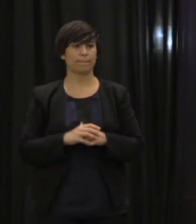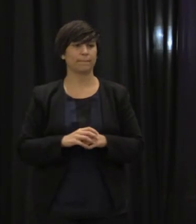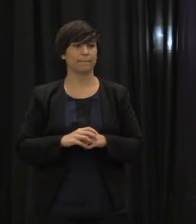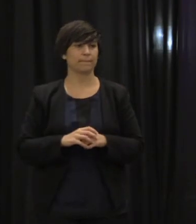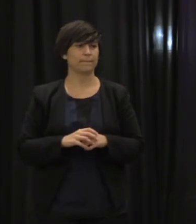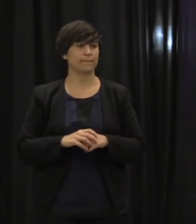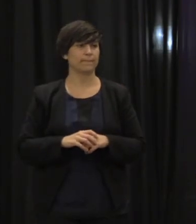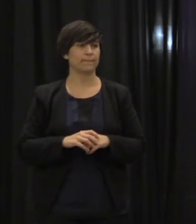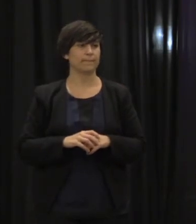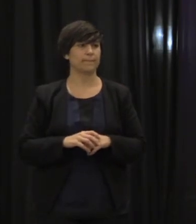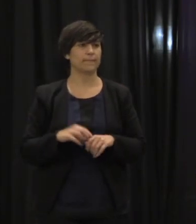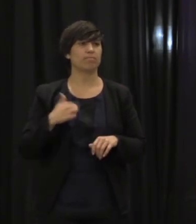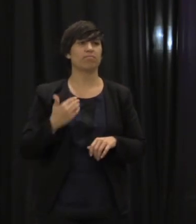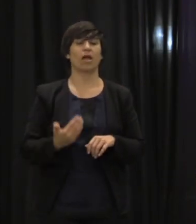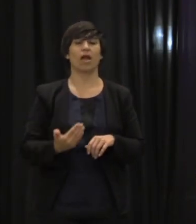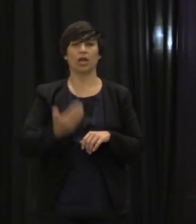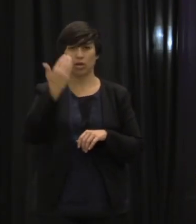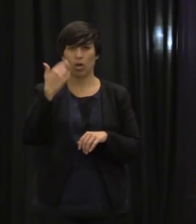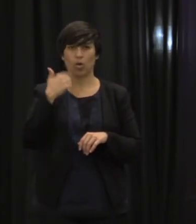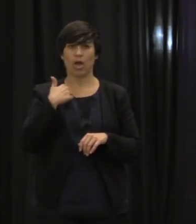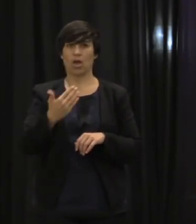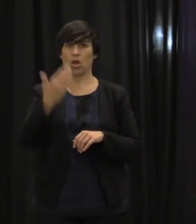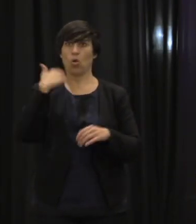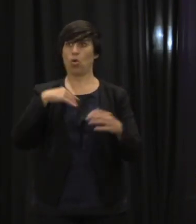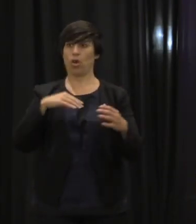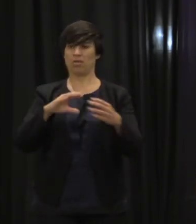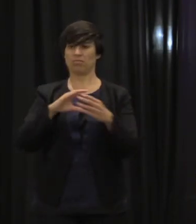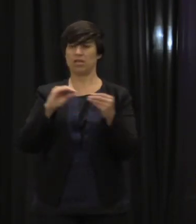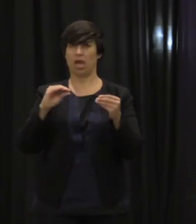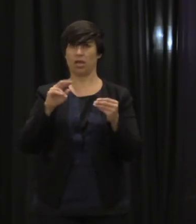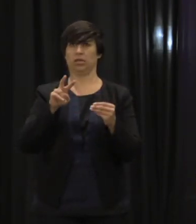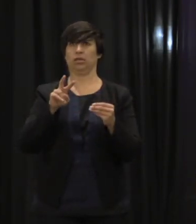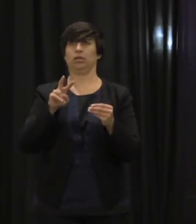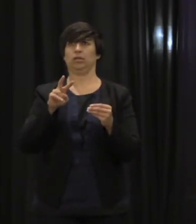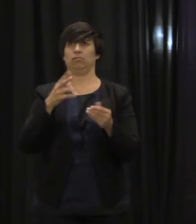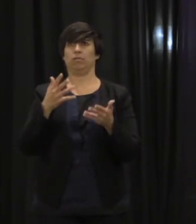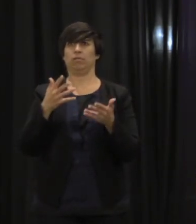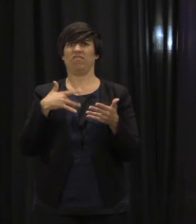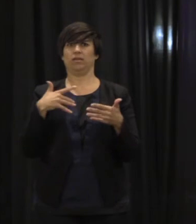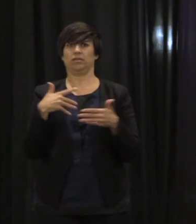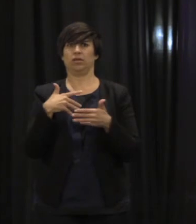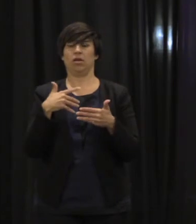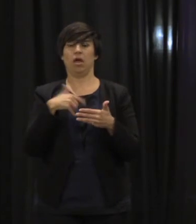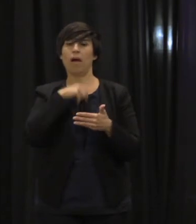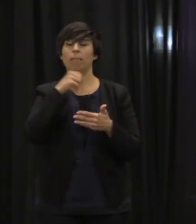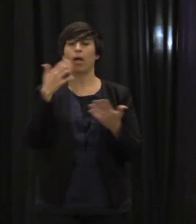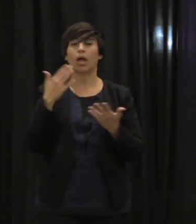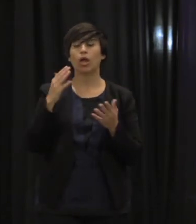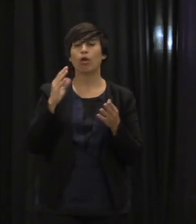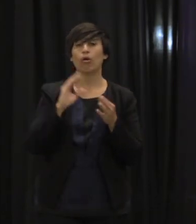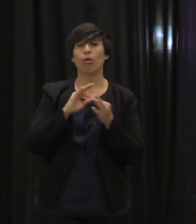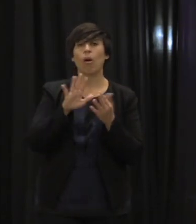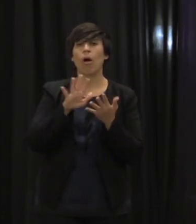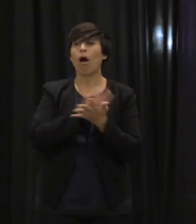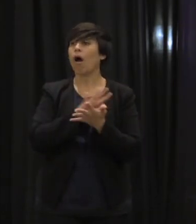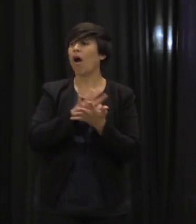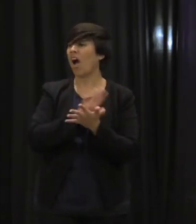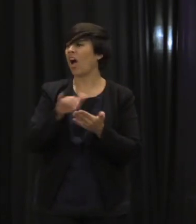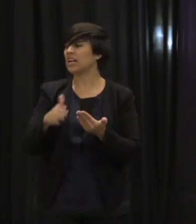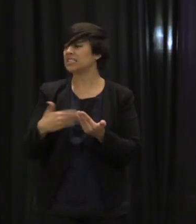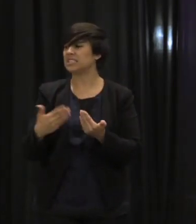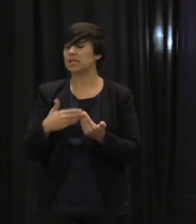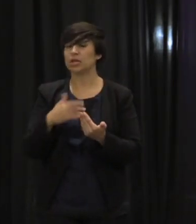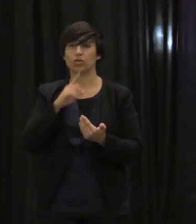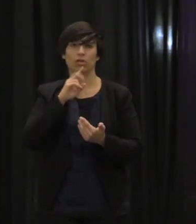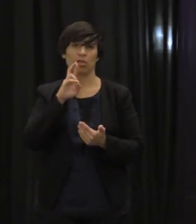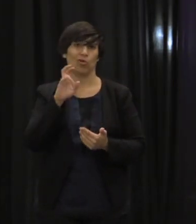know that what I'm saying is scary. I am not here pretending that it is easy. The risks are